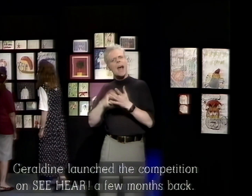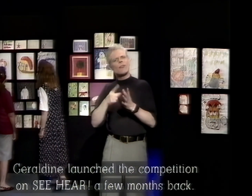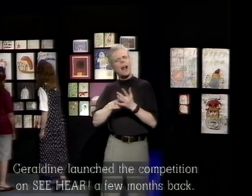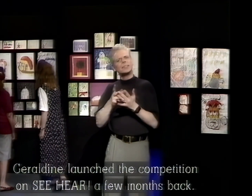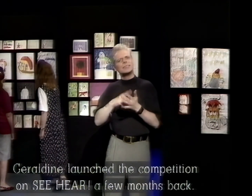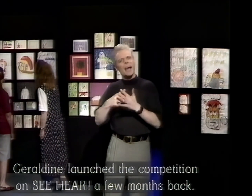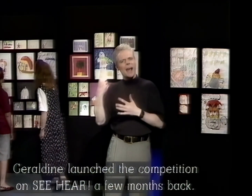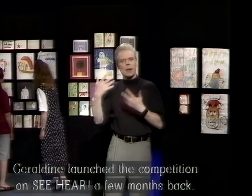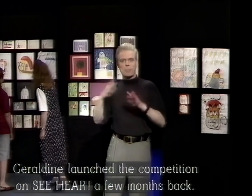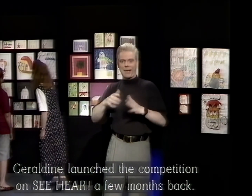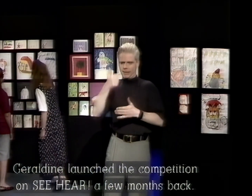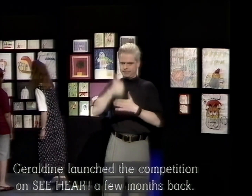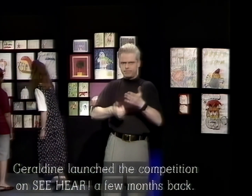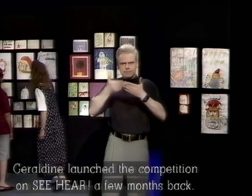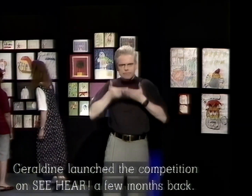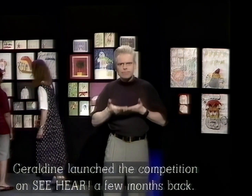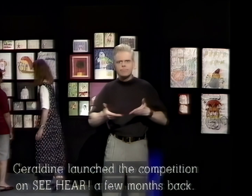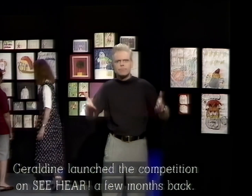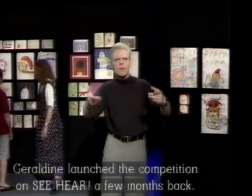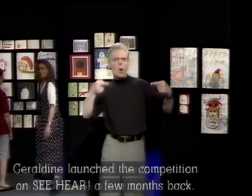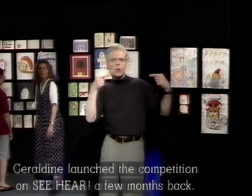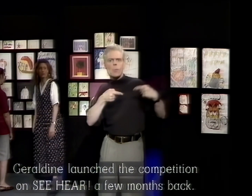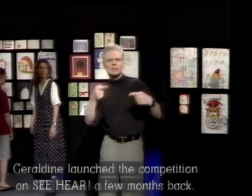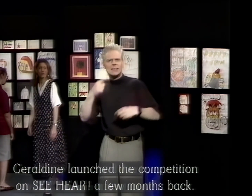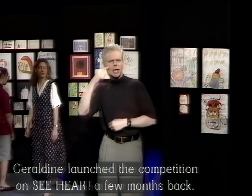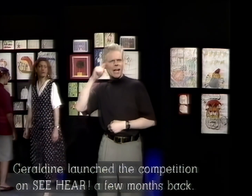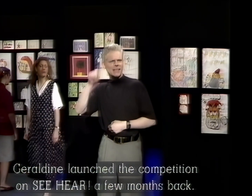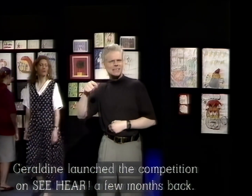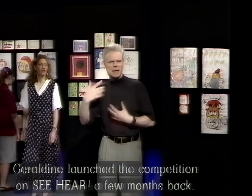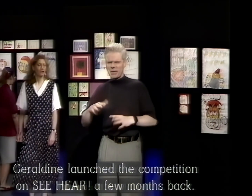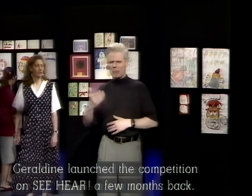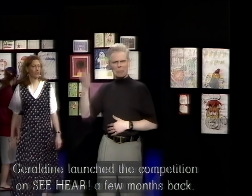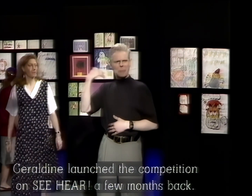Geraldine launched the competition on See Here a few months back.